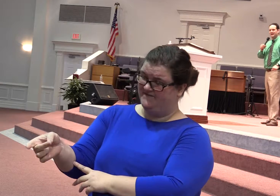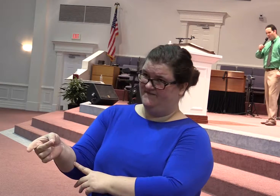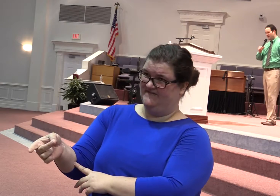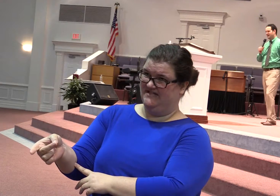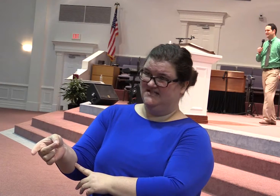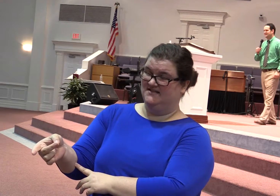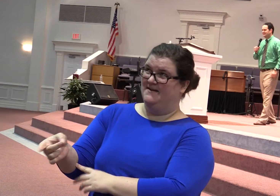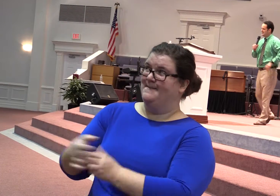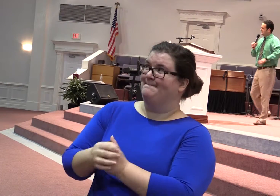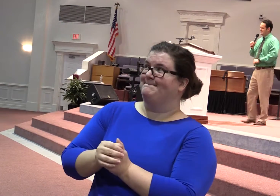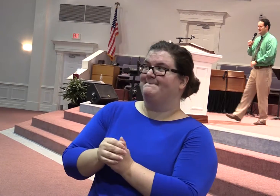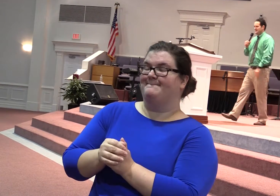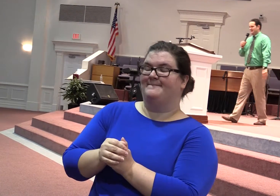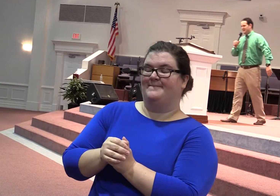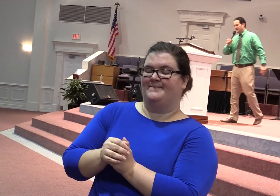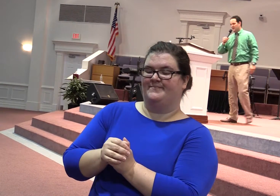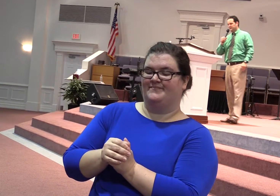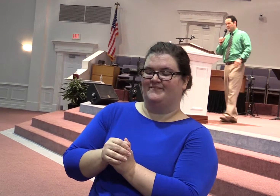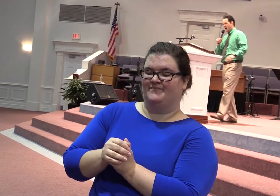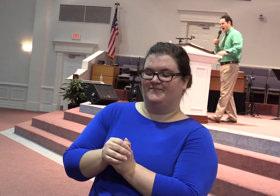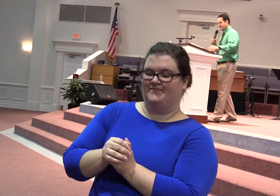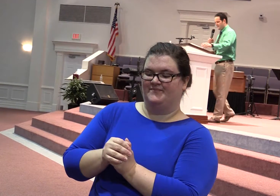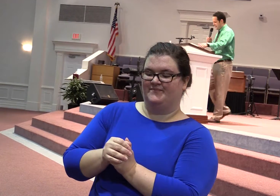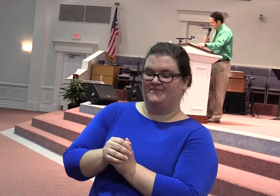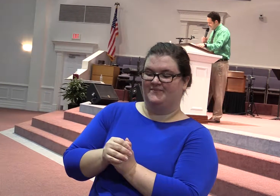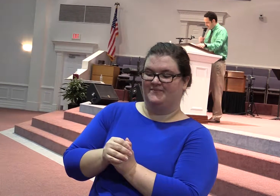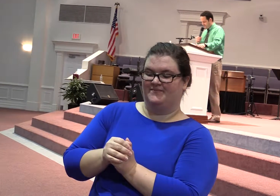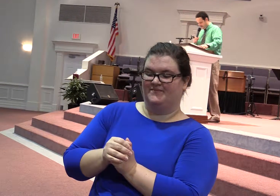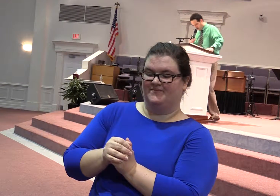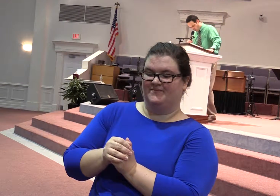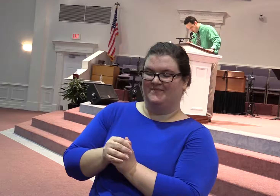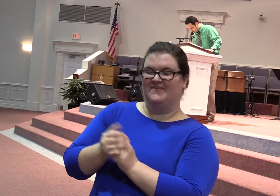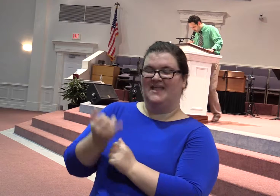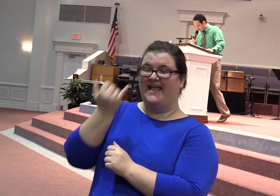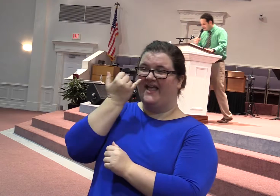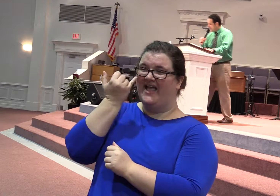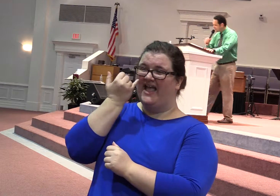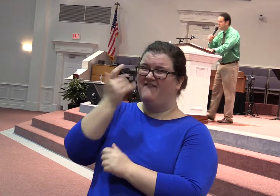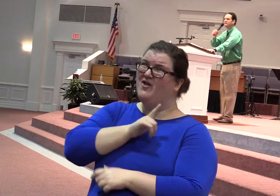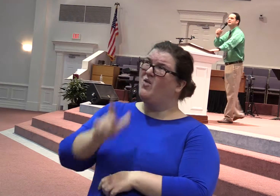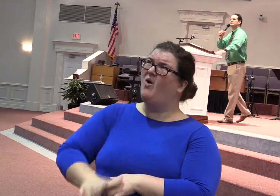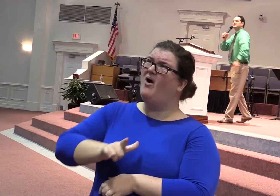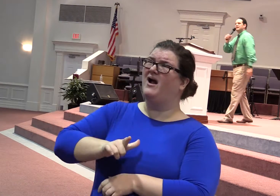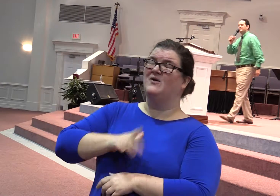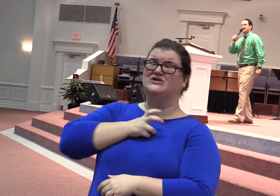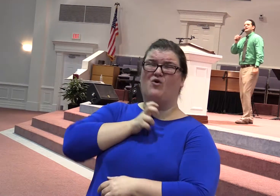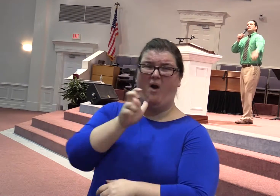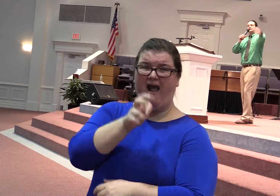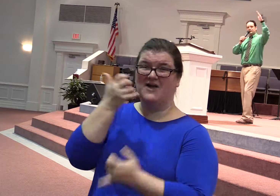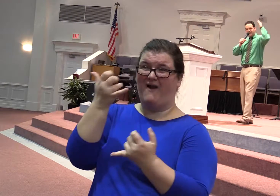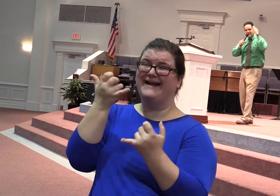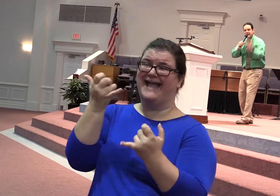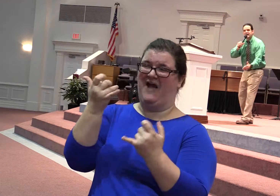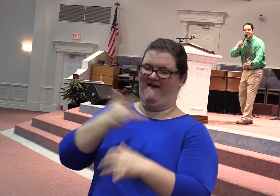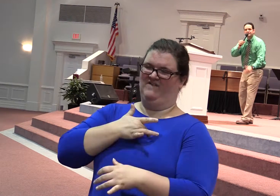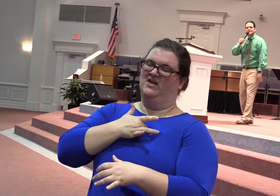Come on. Yeah. Hallelujah. And if there was a cry that right now I feel the Lord is telling us, amen, is